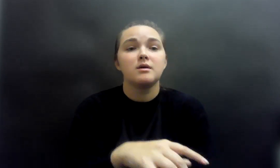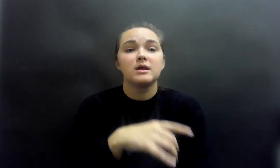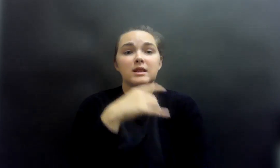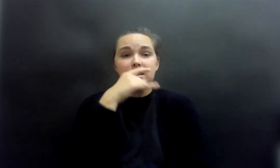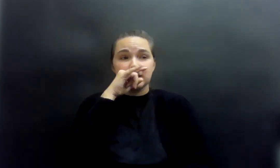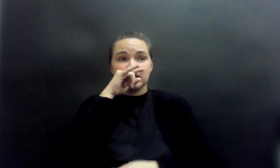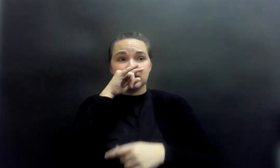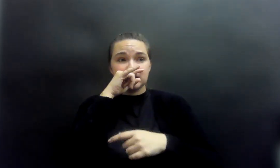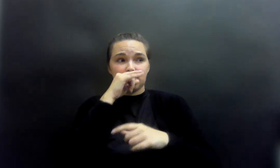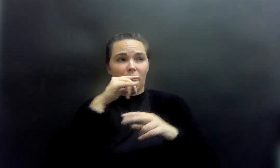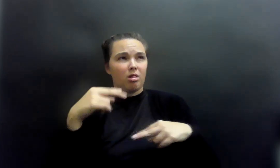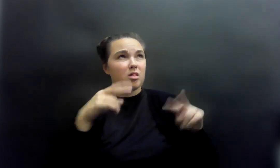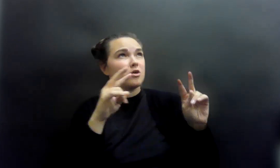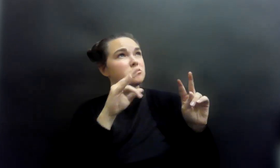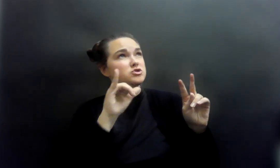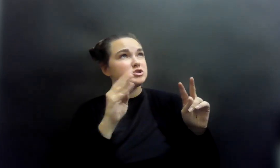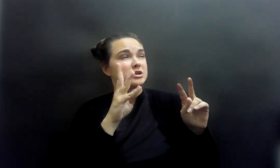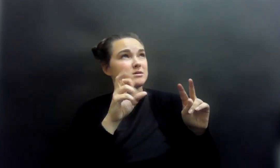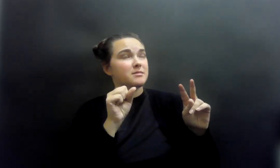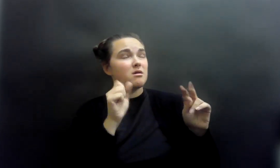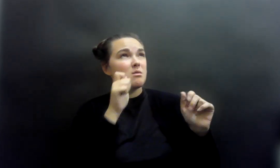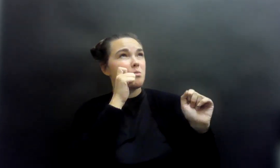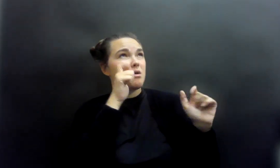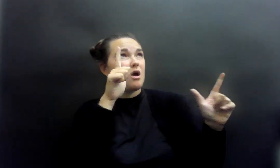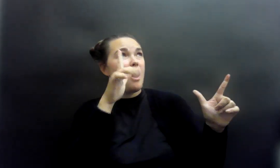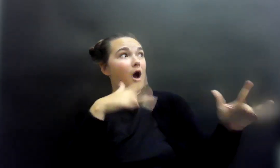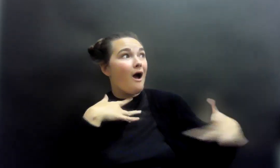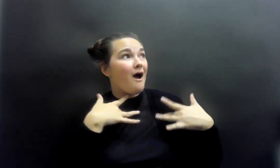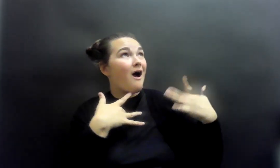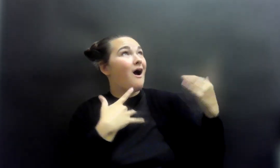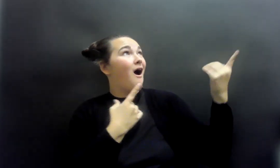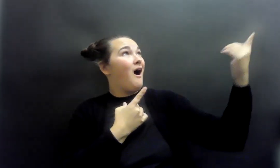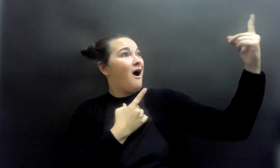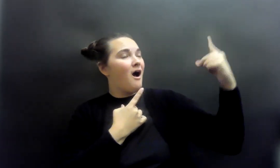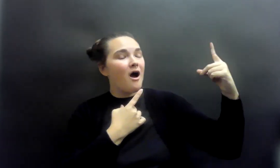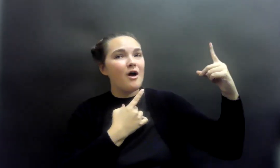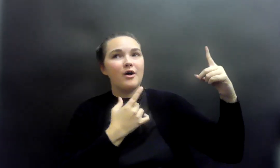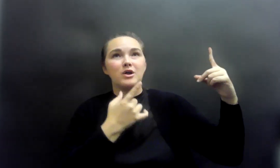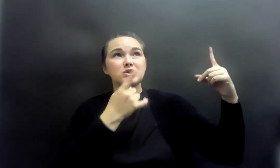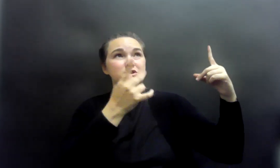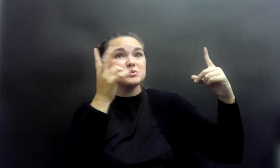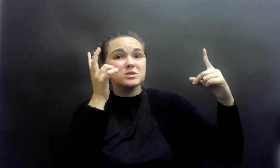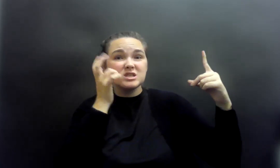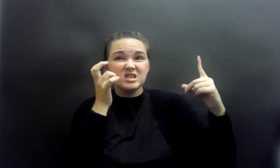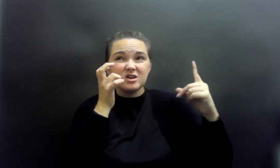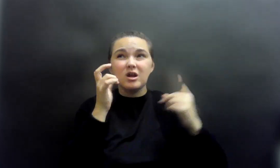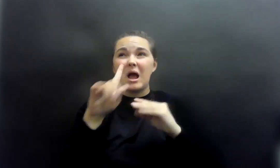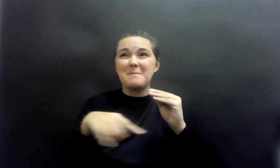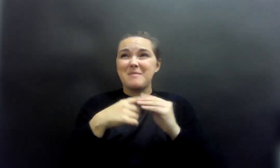The children looked at James, surprised and excited. Did you hear about the giant squirrel that pounded on the door